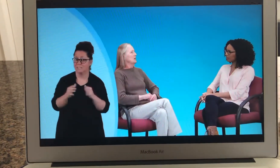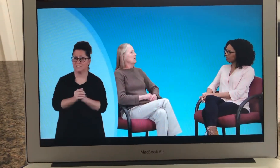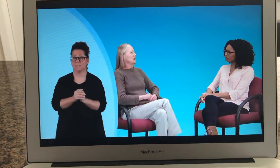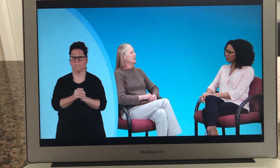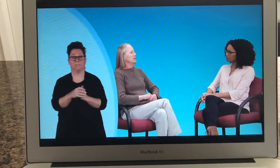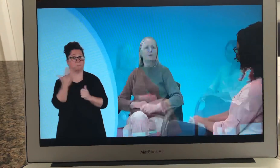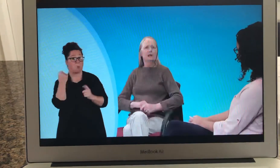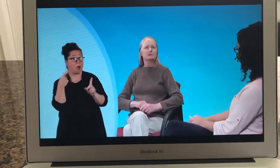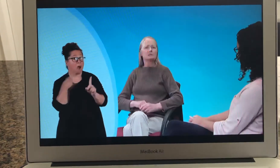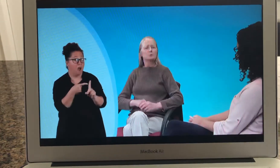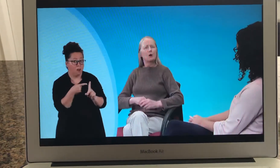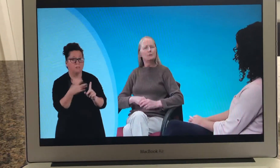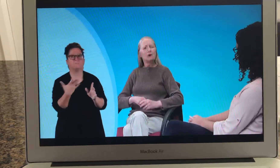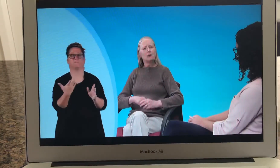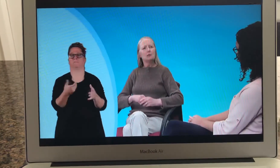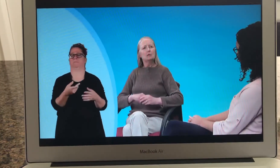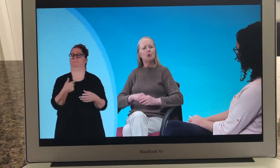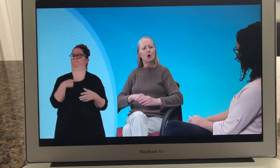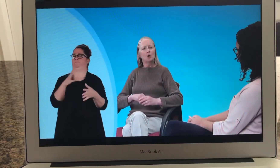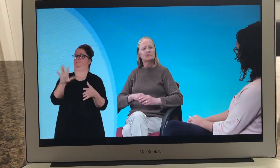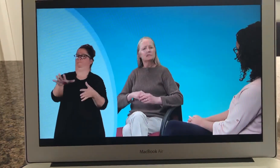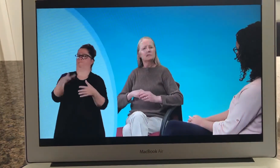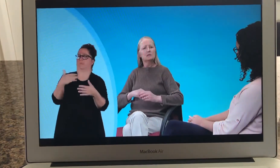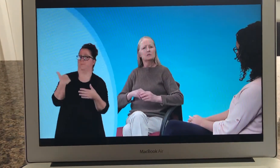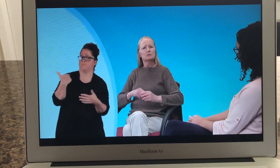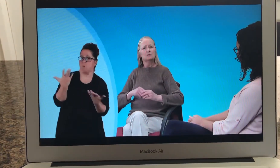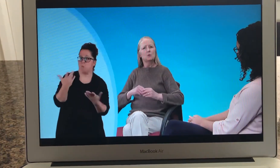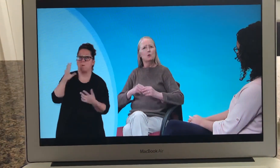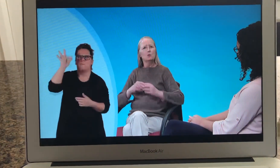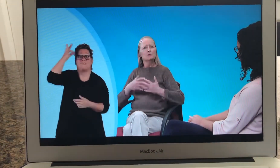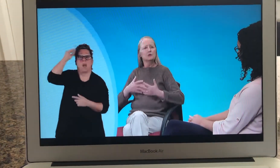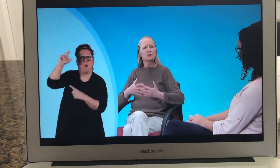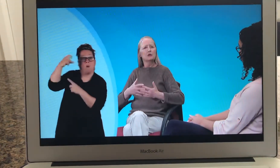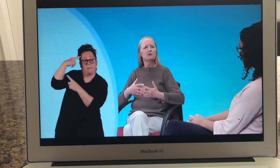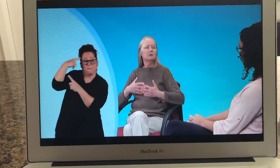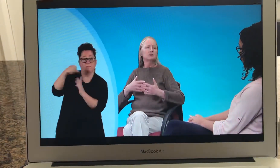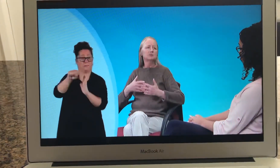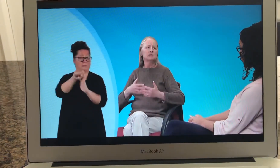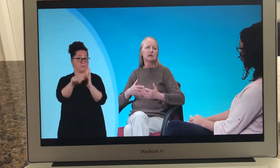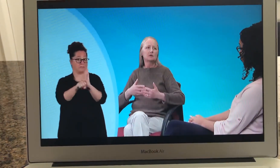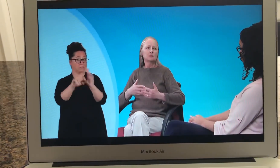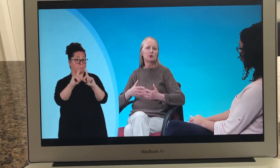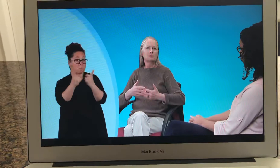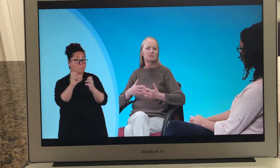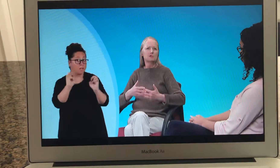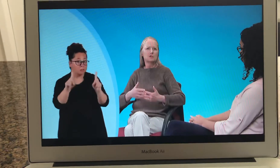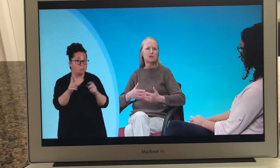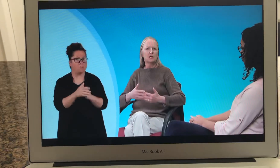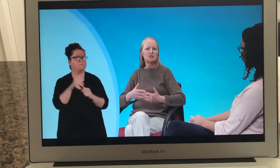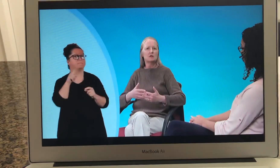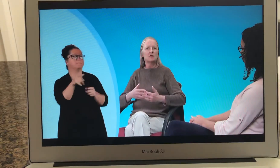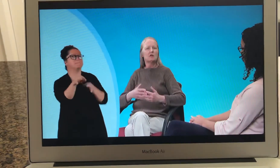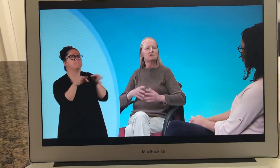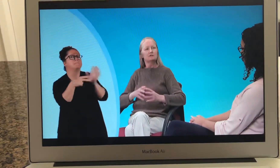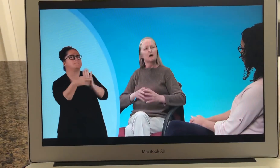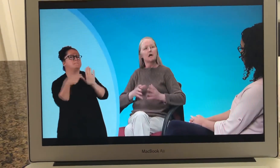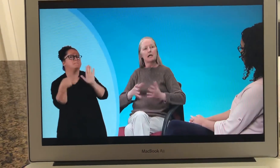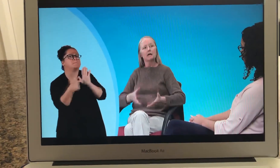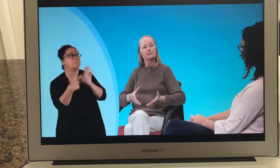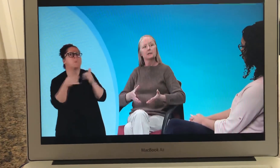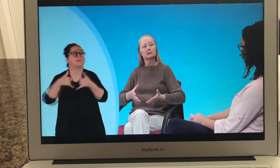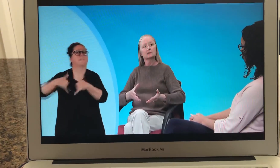Well, it's very different, like you said, but the goal is for federal State Department of